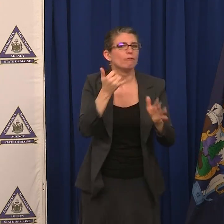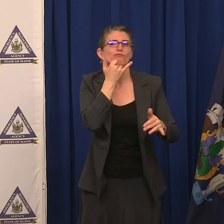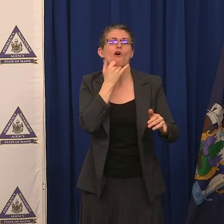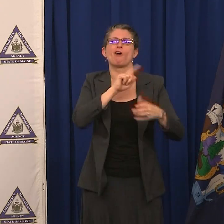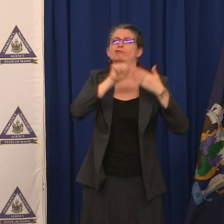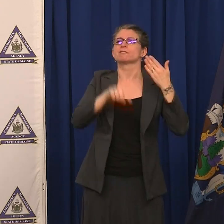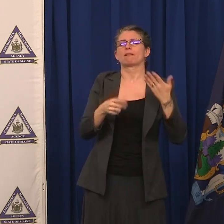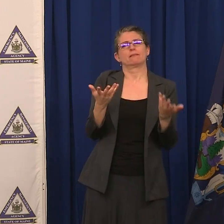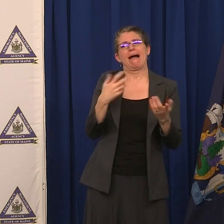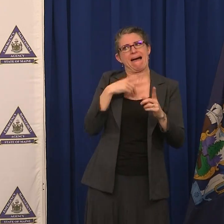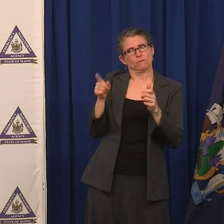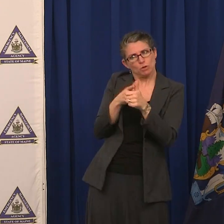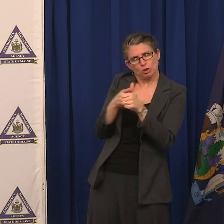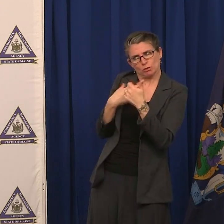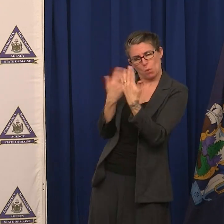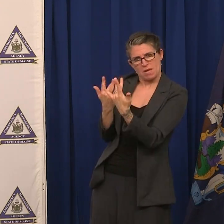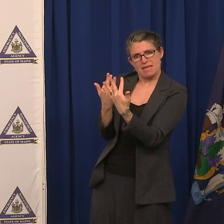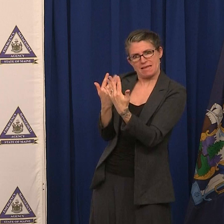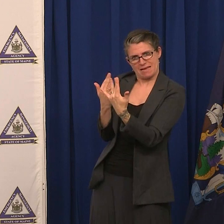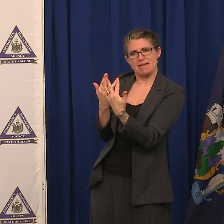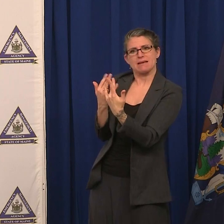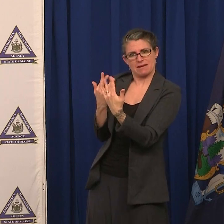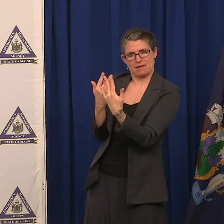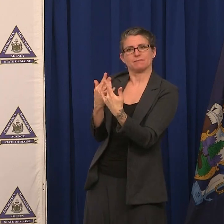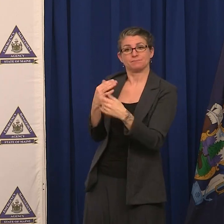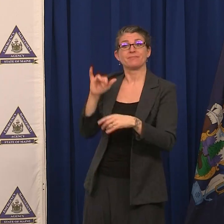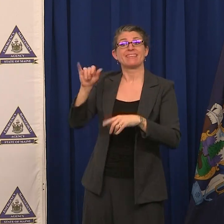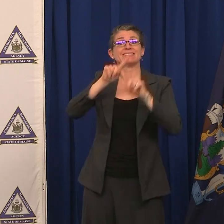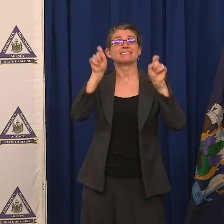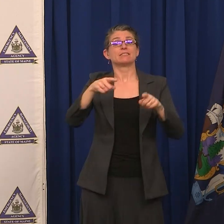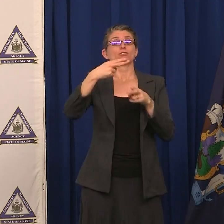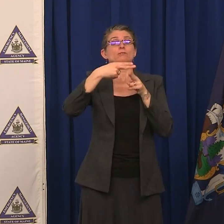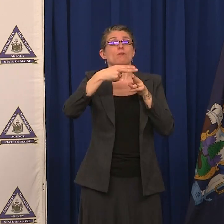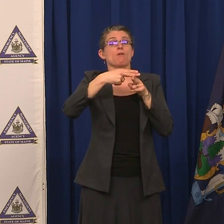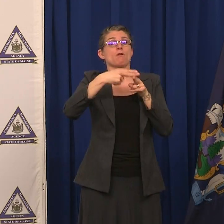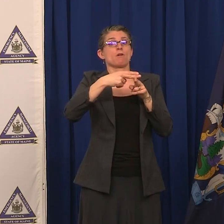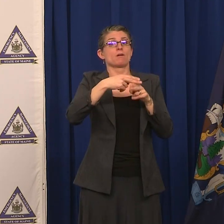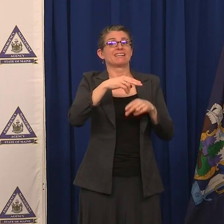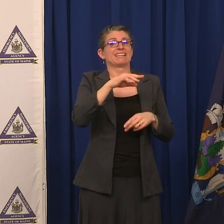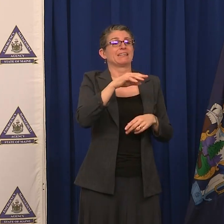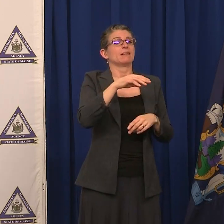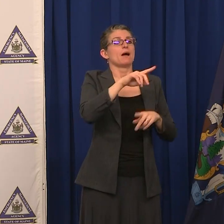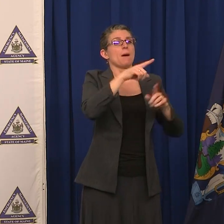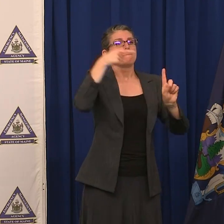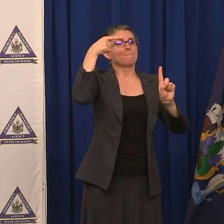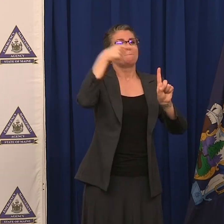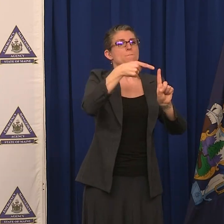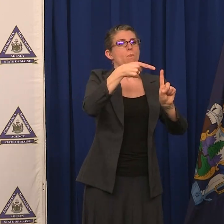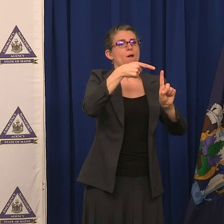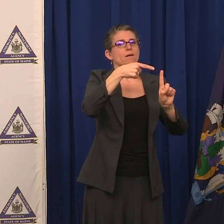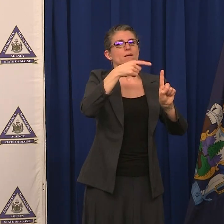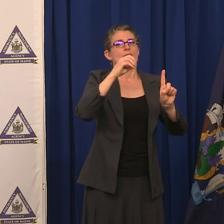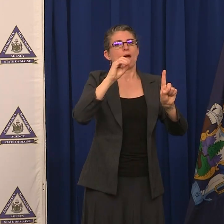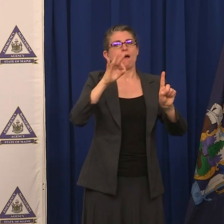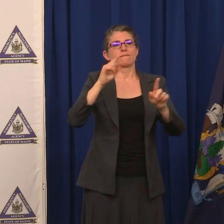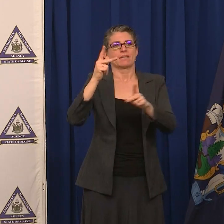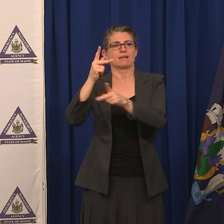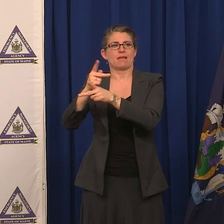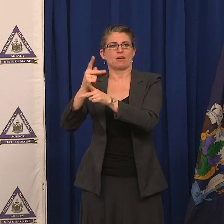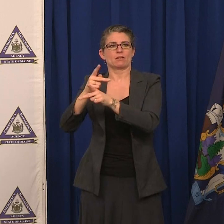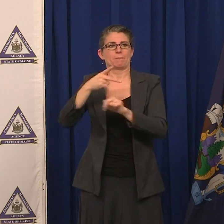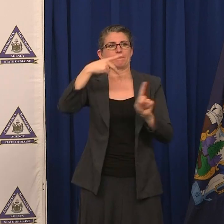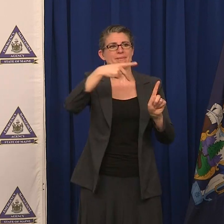emergency department side. It's not a strategy that would be utilized at our laboratory in Augusta, which is running hundreds of tests per